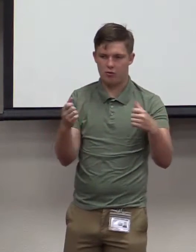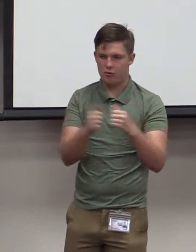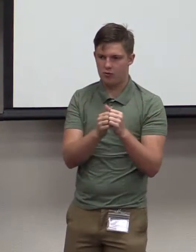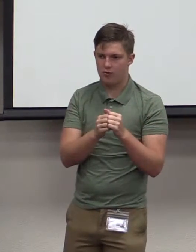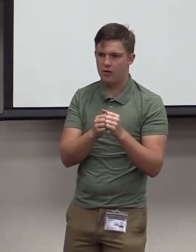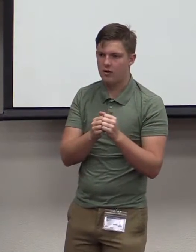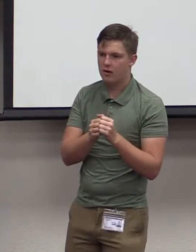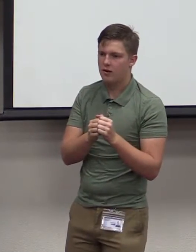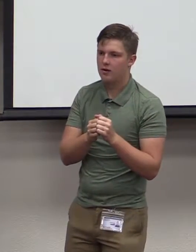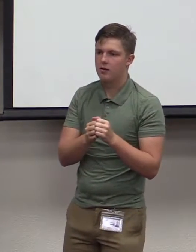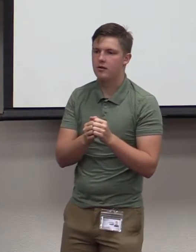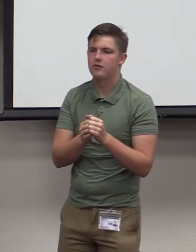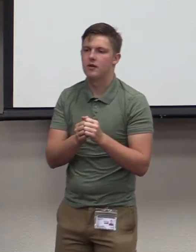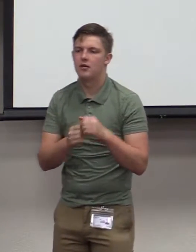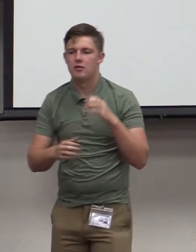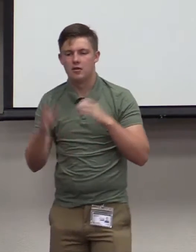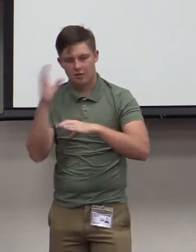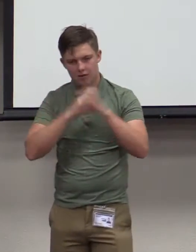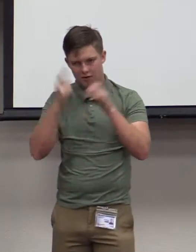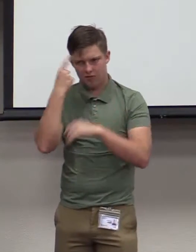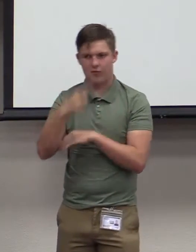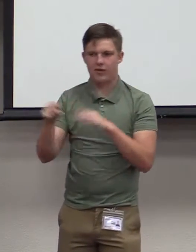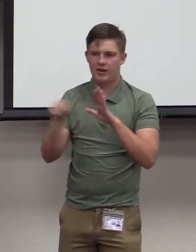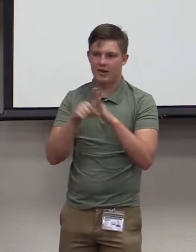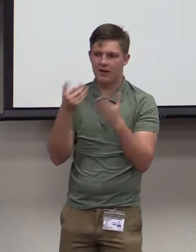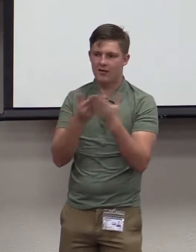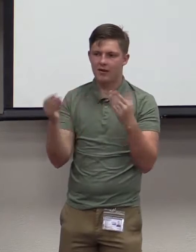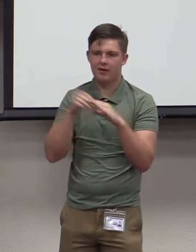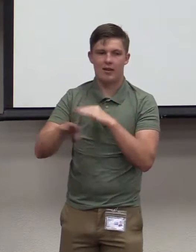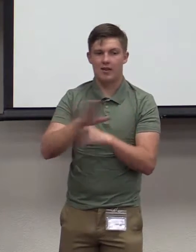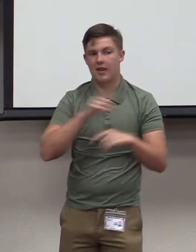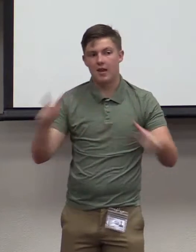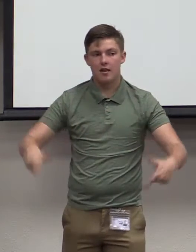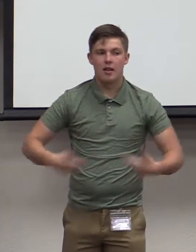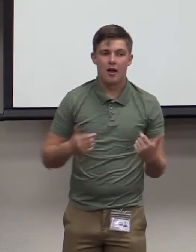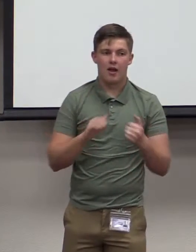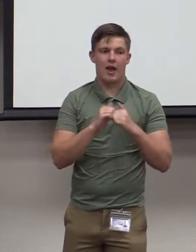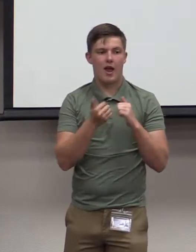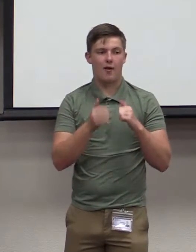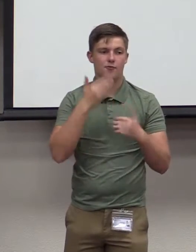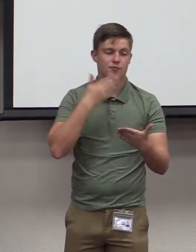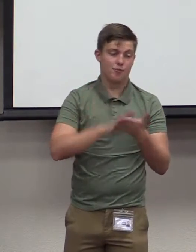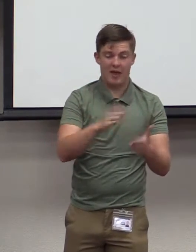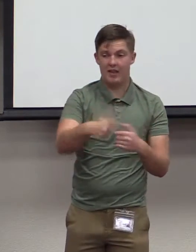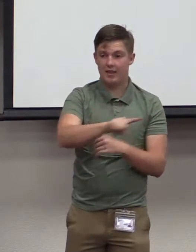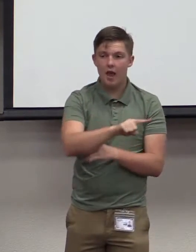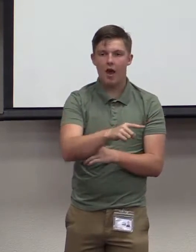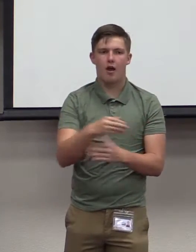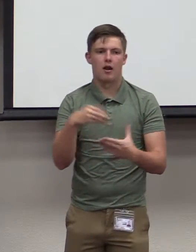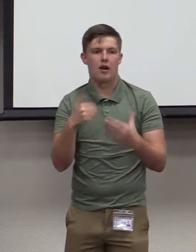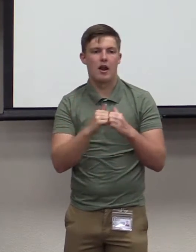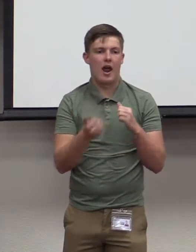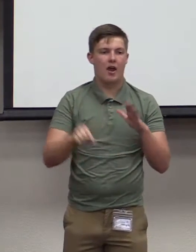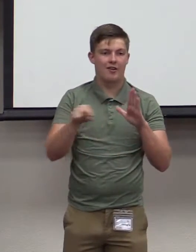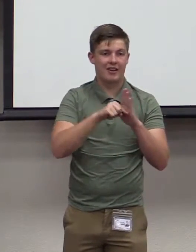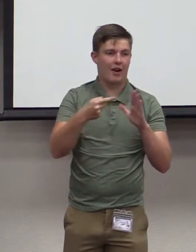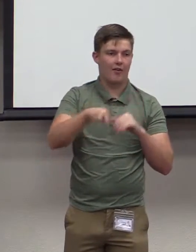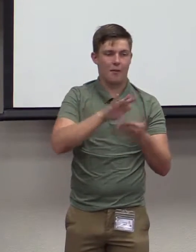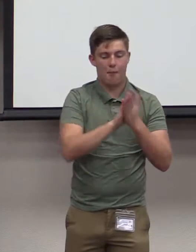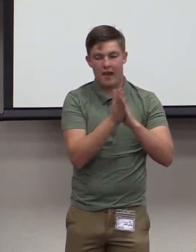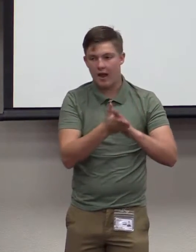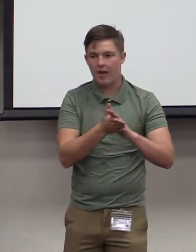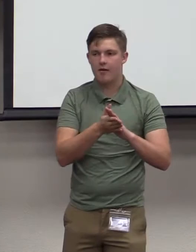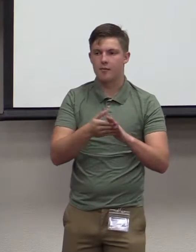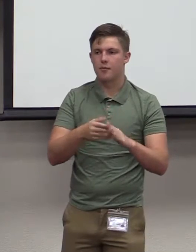We start looking at those negative things in our lives, in their lives, and what's going on, and how bad they are, and how negative they become, and those qualities.